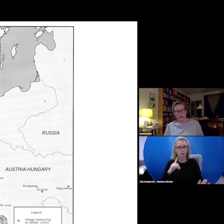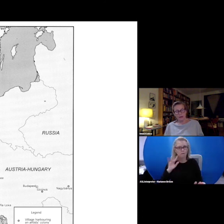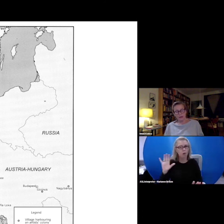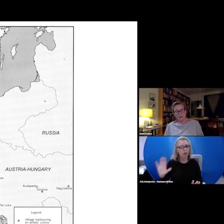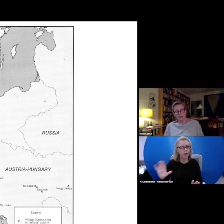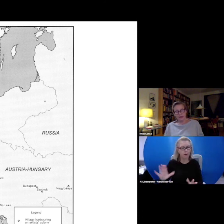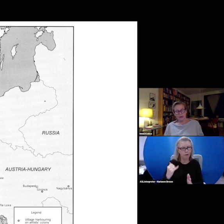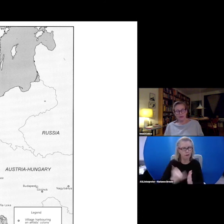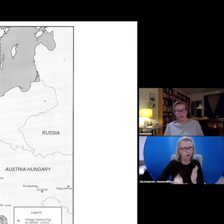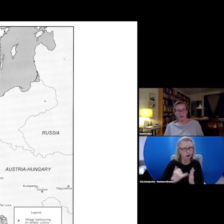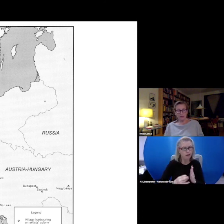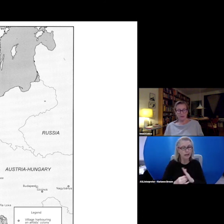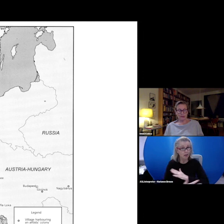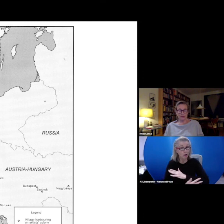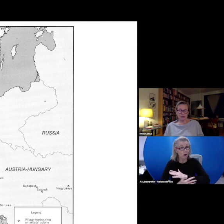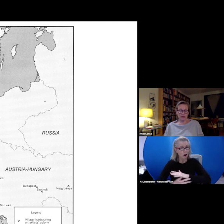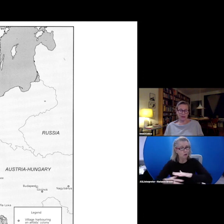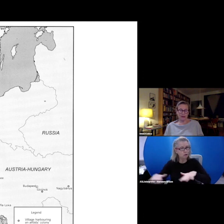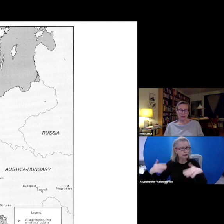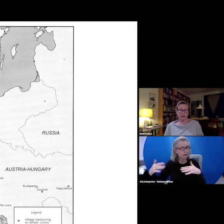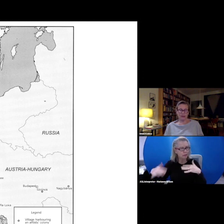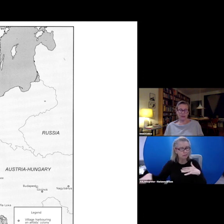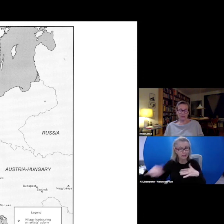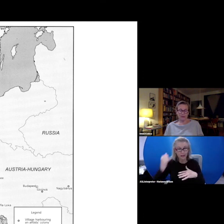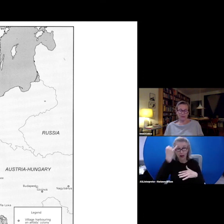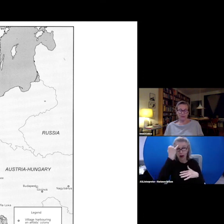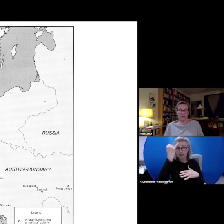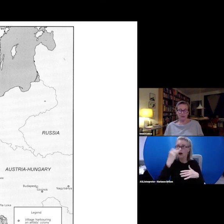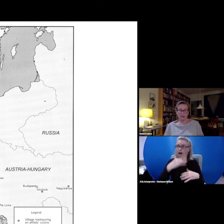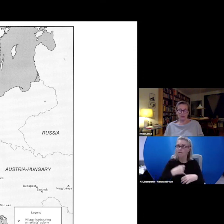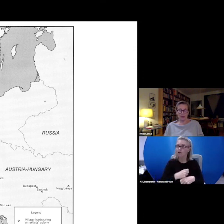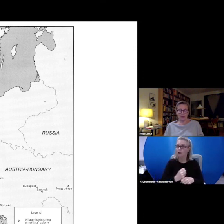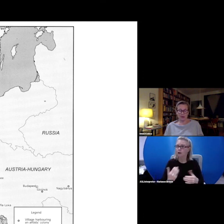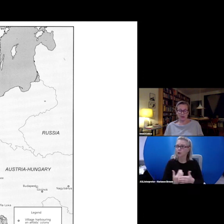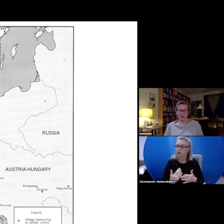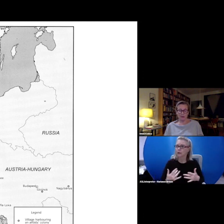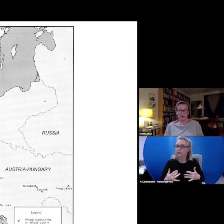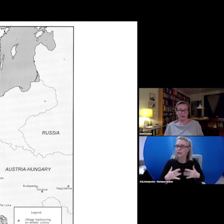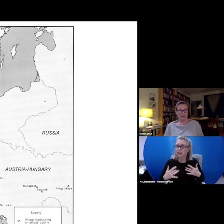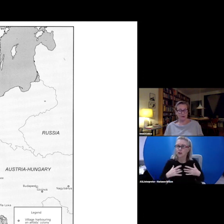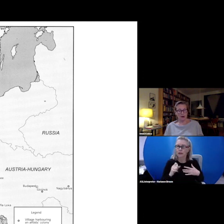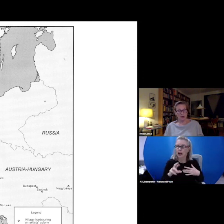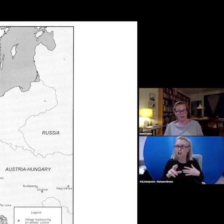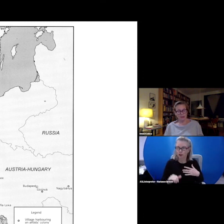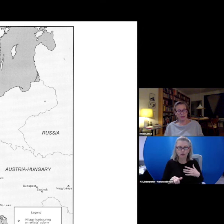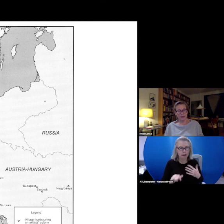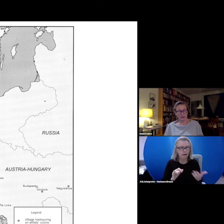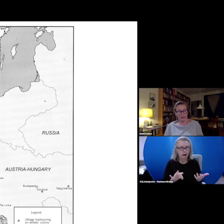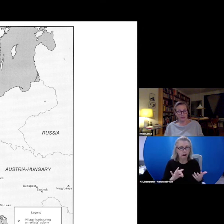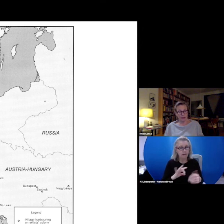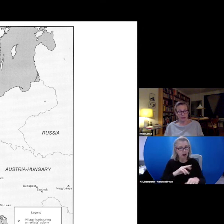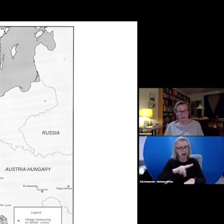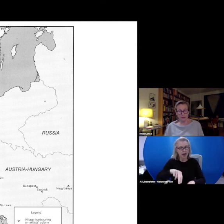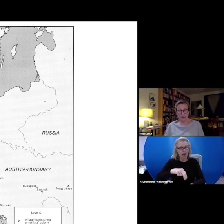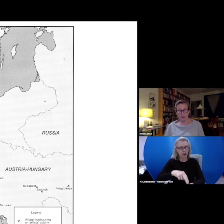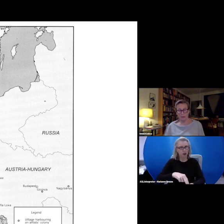The idea of creating new sensory experiences of nature was a central artistic